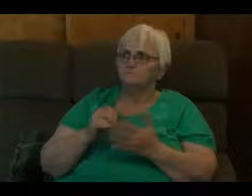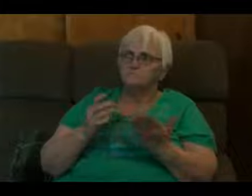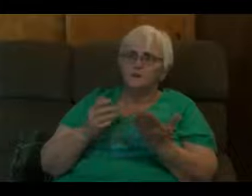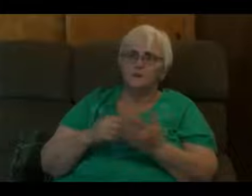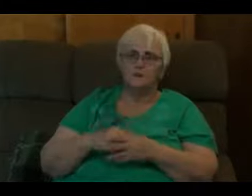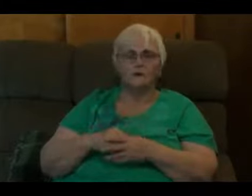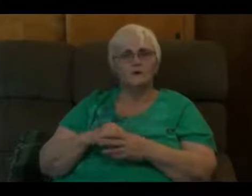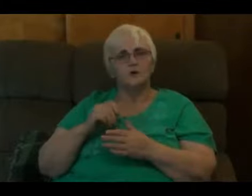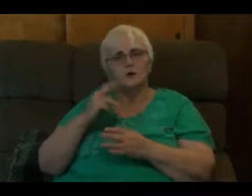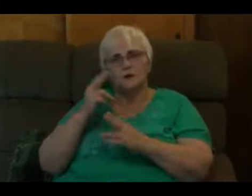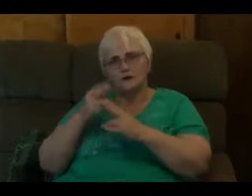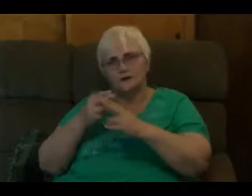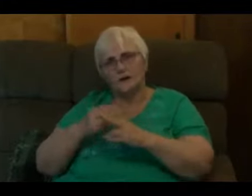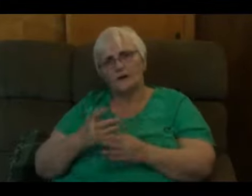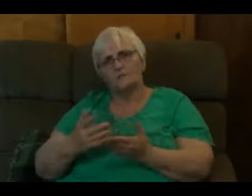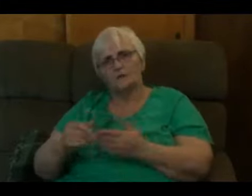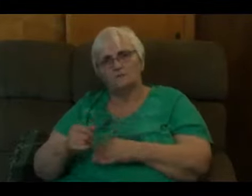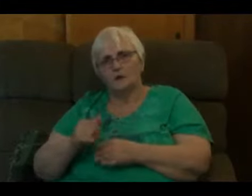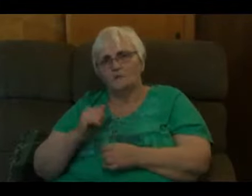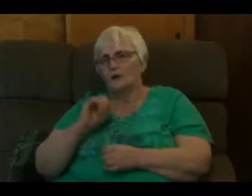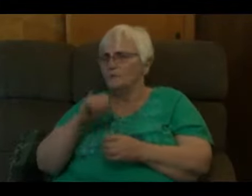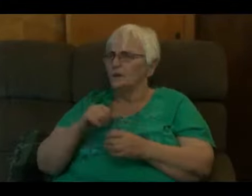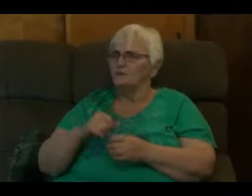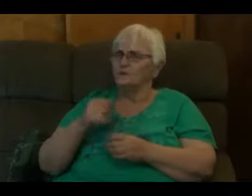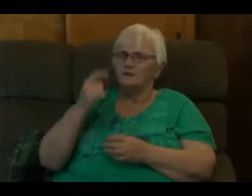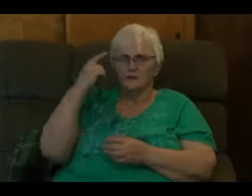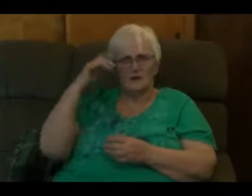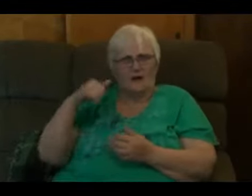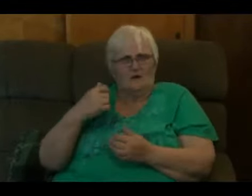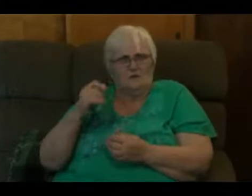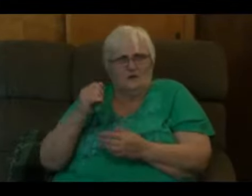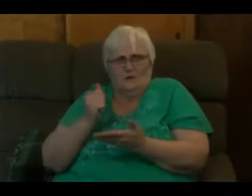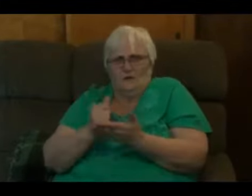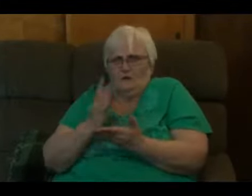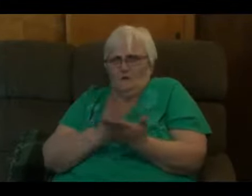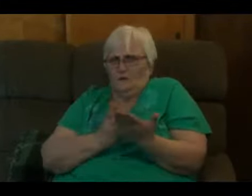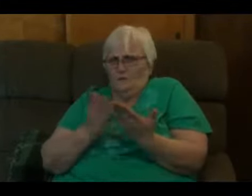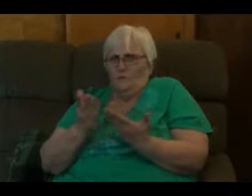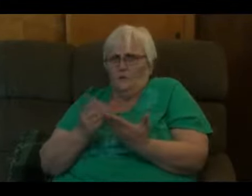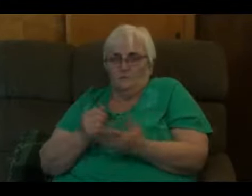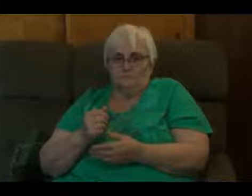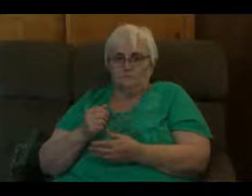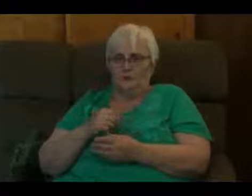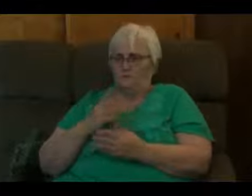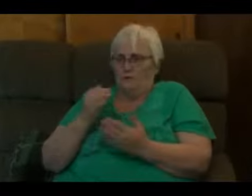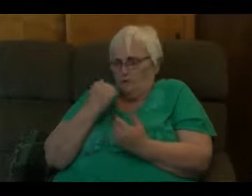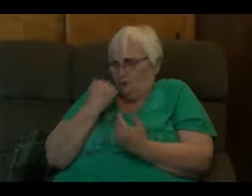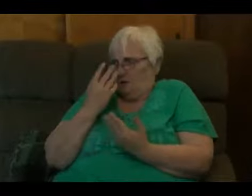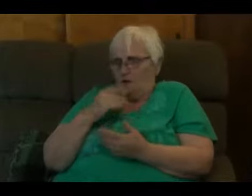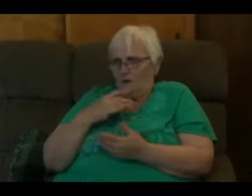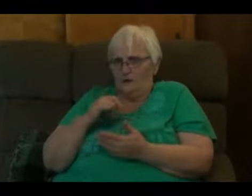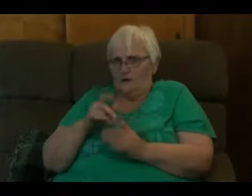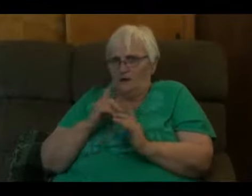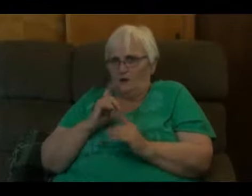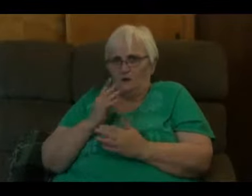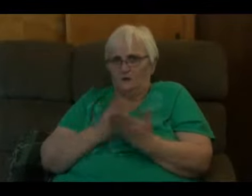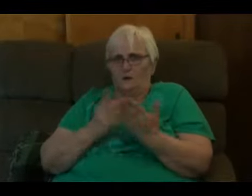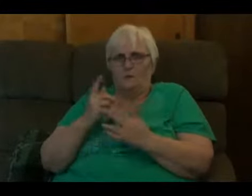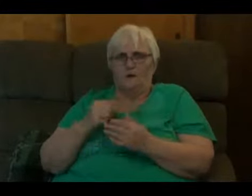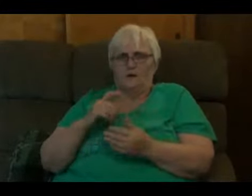you could name things and maybe not be able to figure out, well, how's that going to help someone? Well, I'm very shy and I don't even like to talk to someone. How can that help someone?